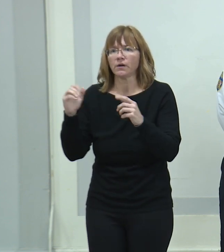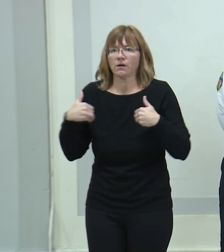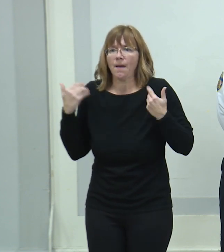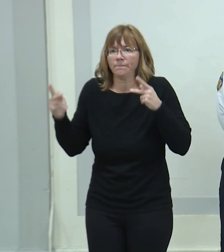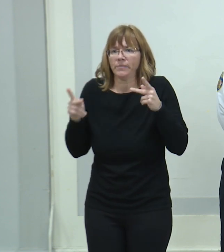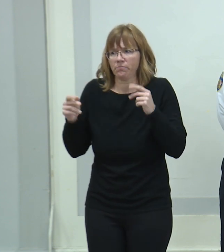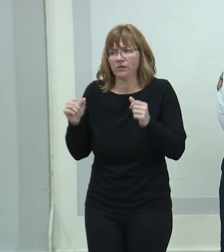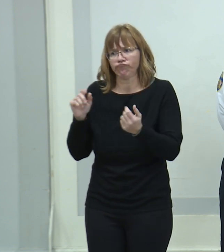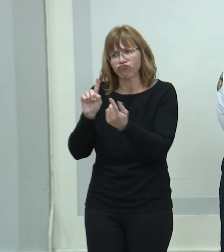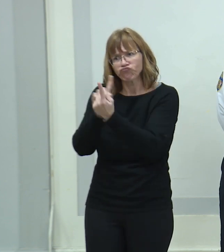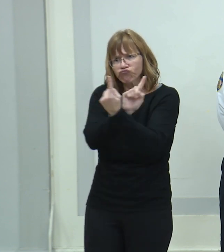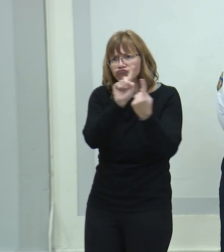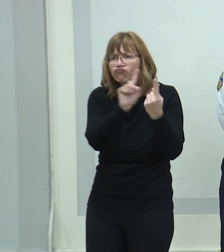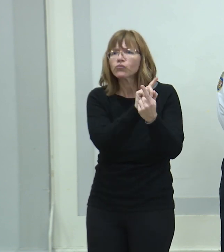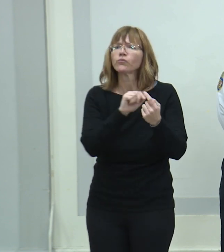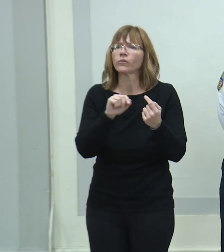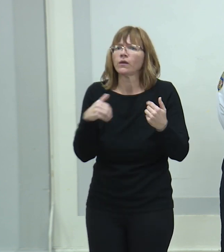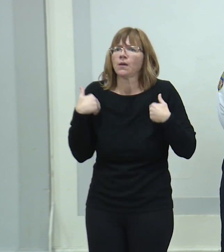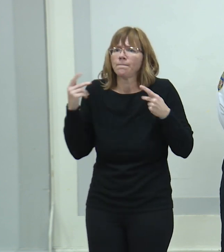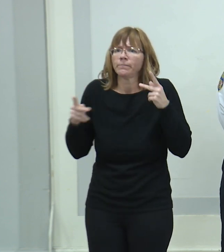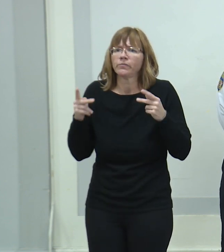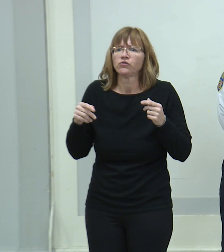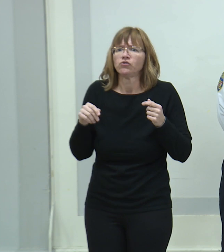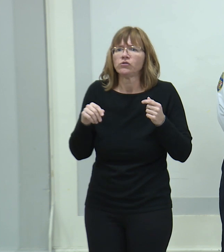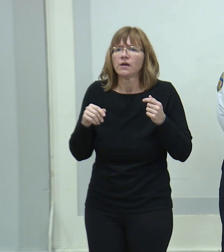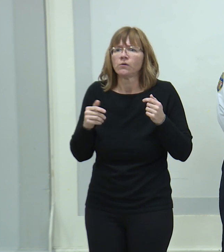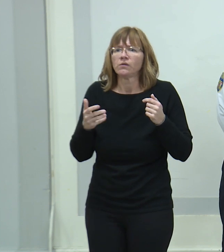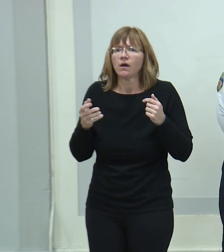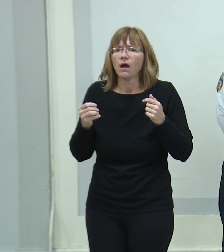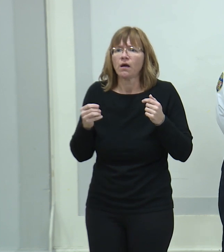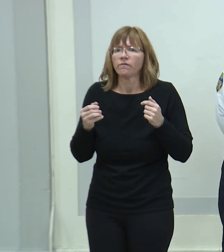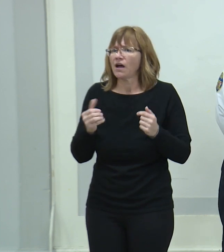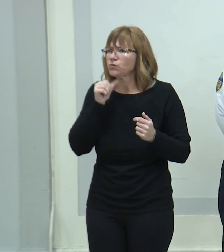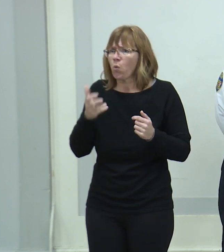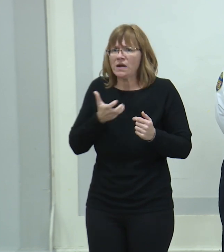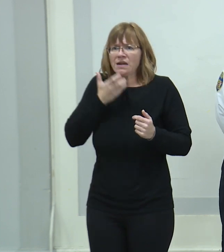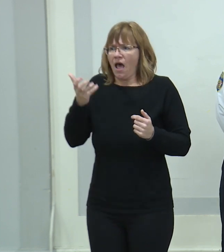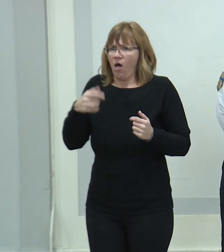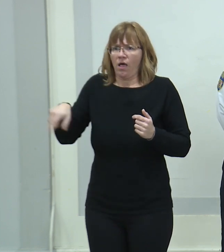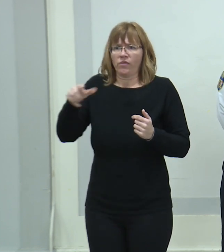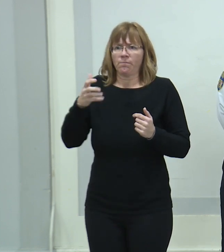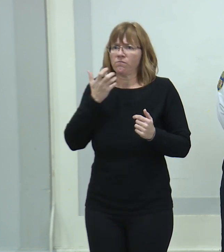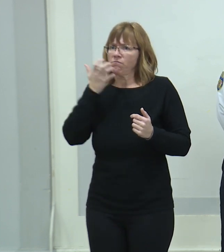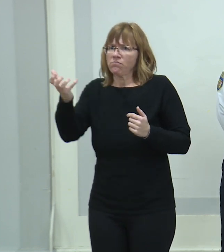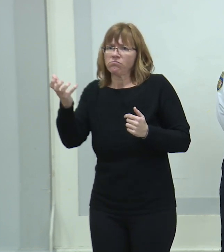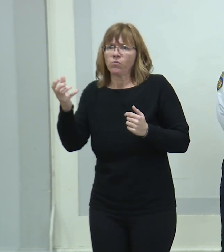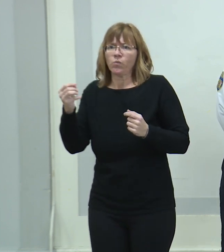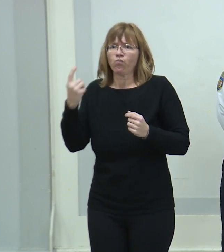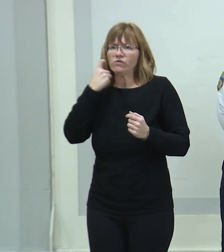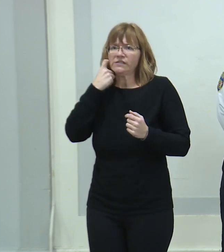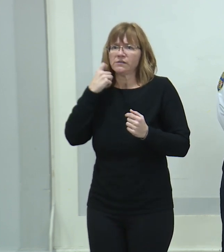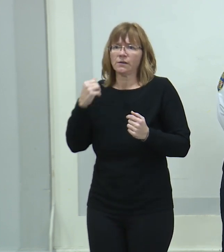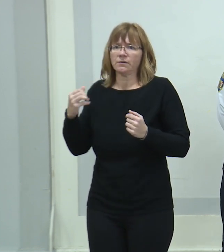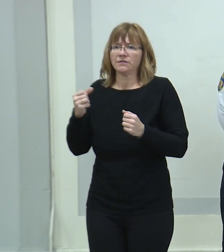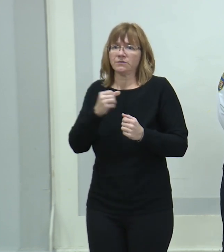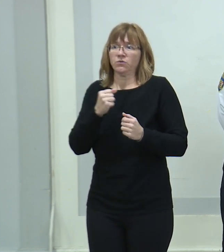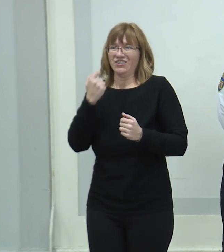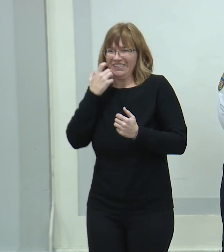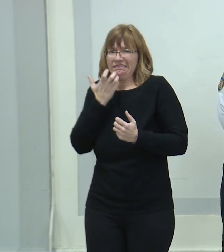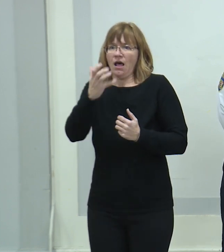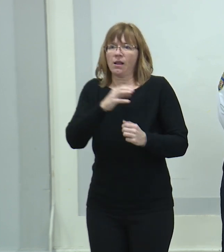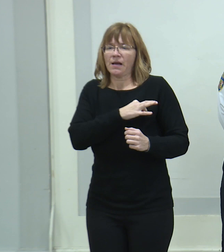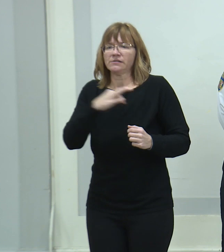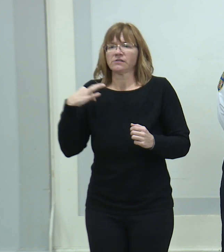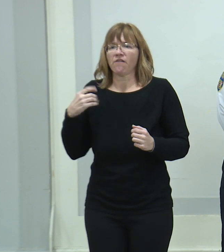don't really raise my voice a lot, but I raised my voice a few weeks ago with my staff because I wasn't spending enough time talking to our young people. This